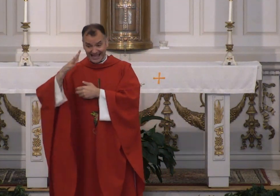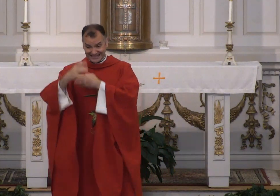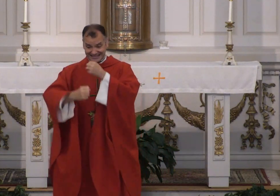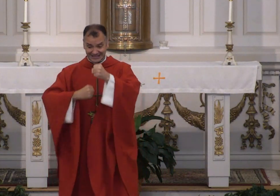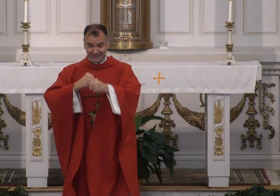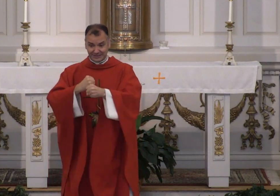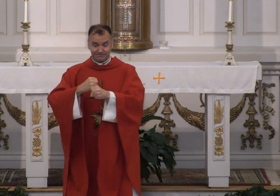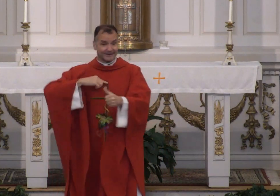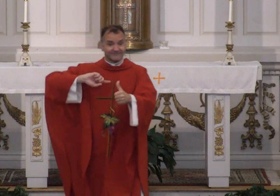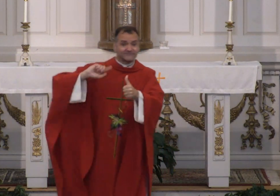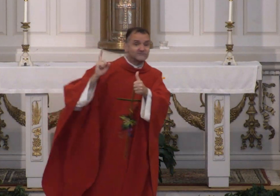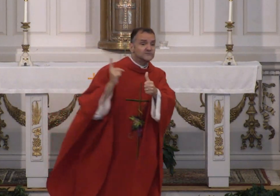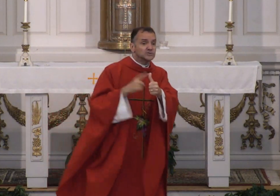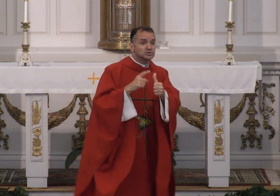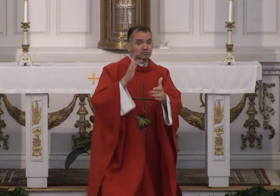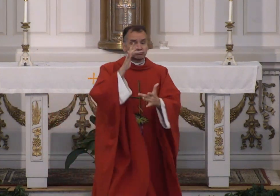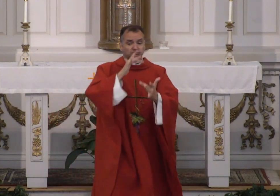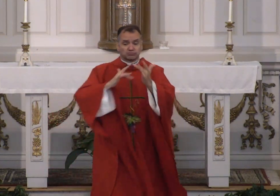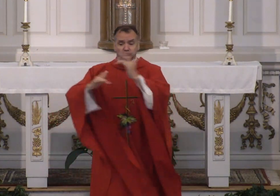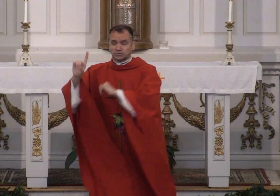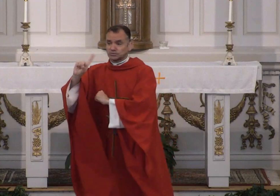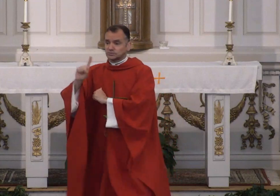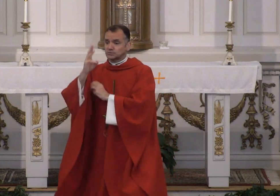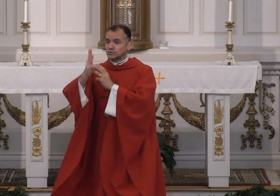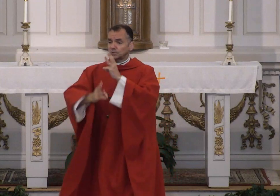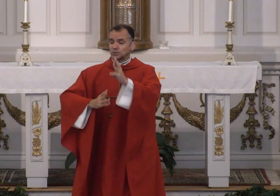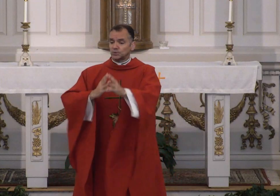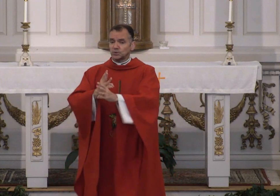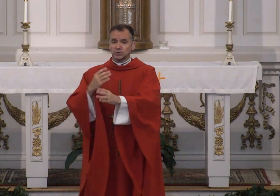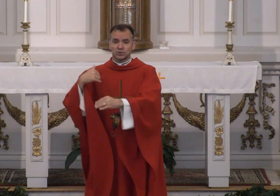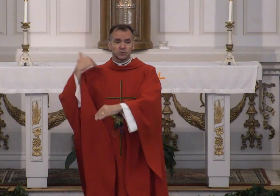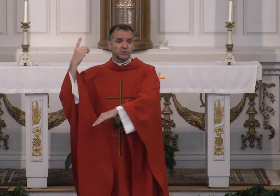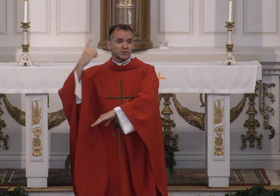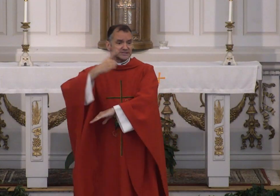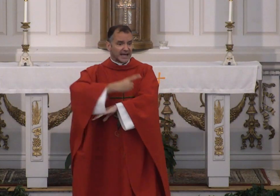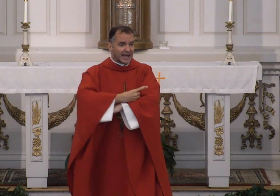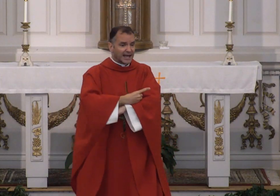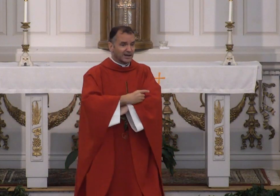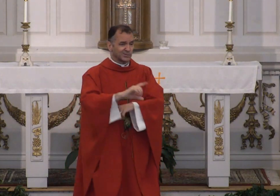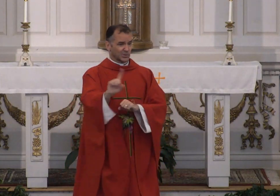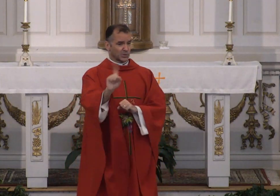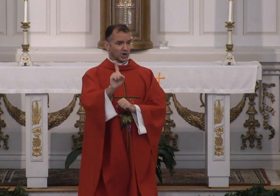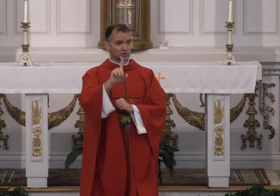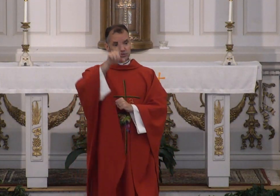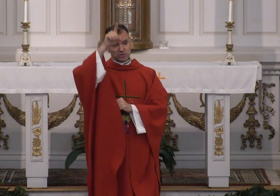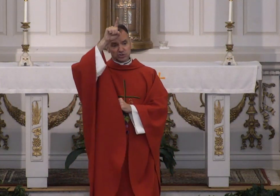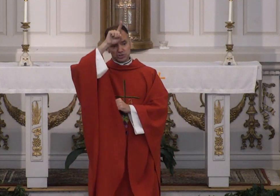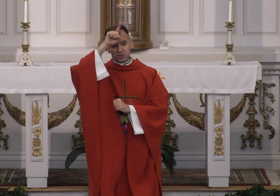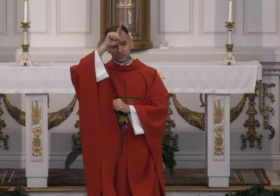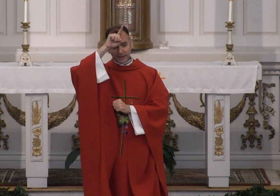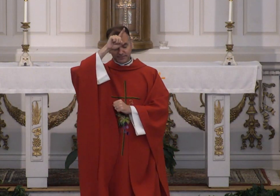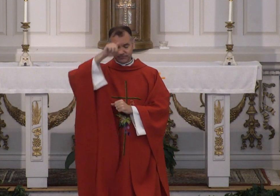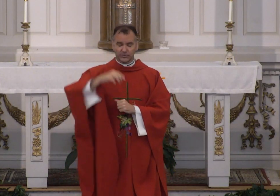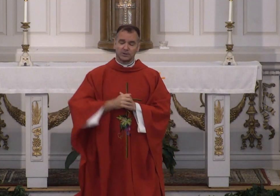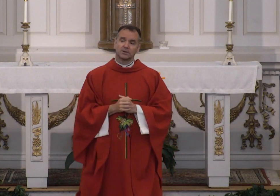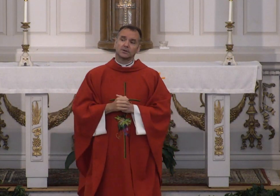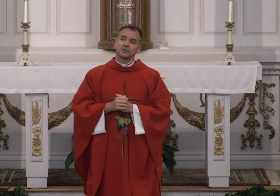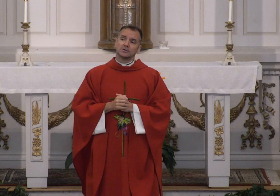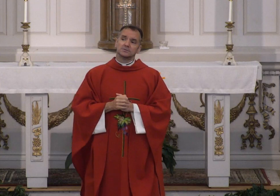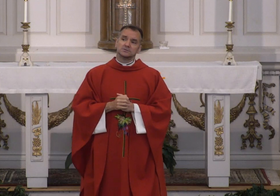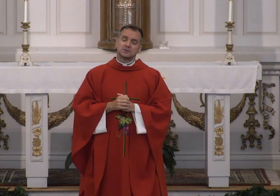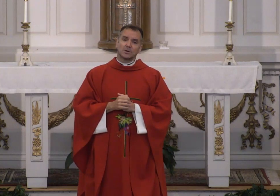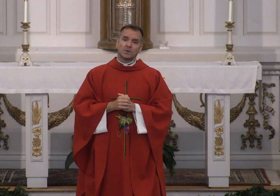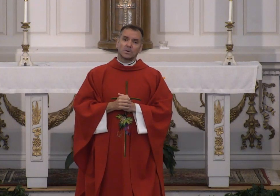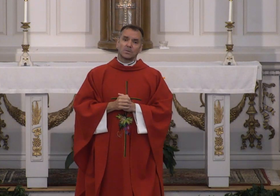I remember back in the summer of 2005, my first pilgrimage to World Youth Day in